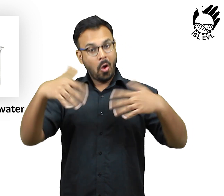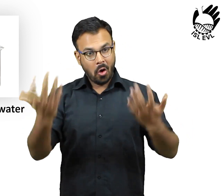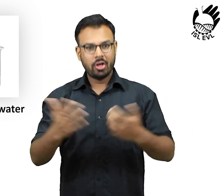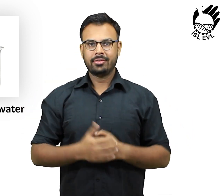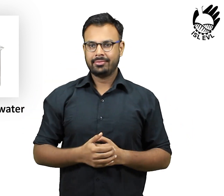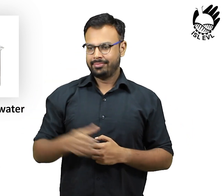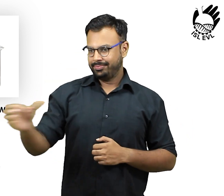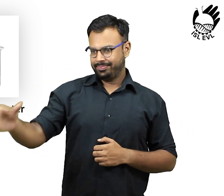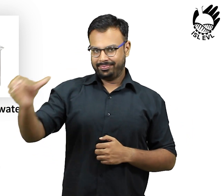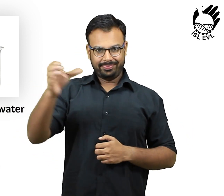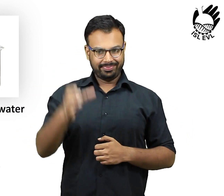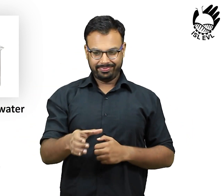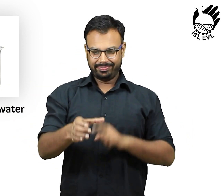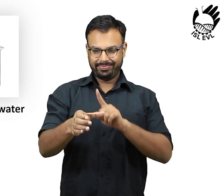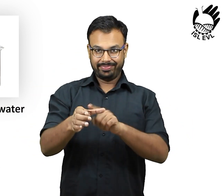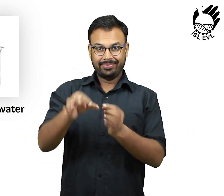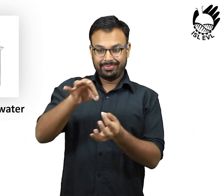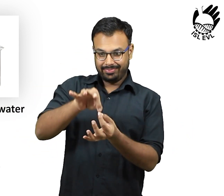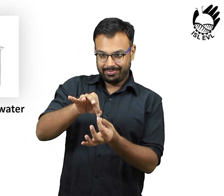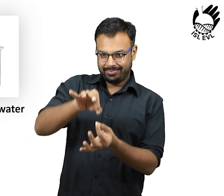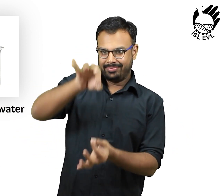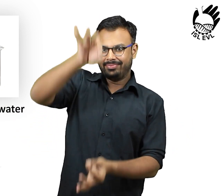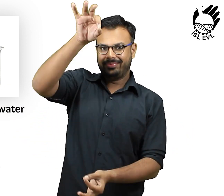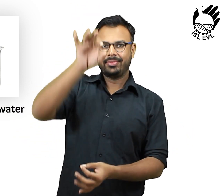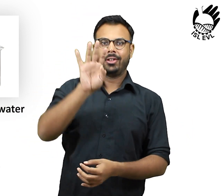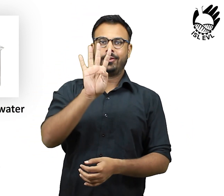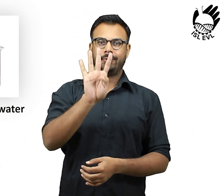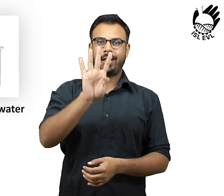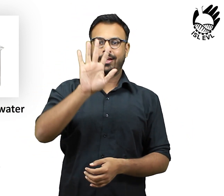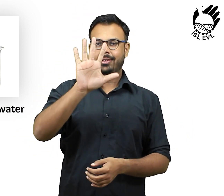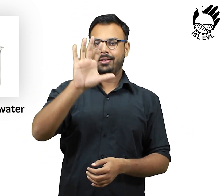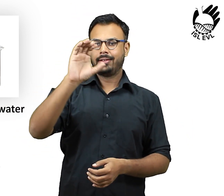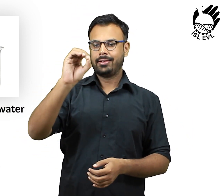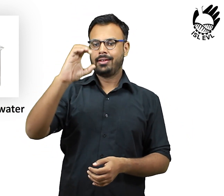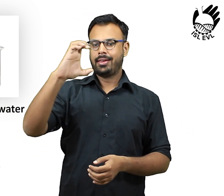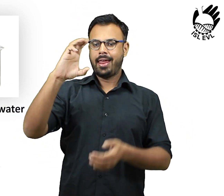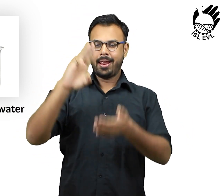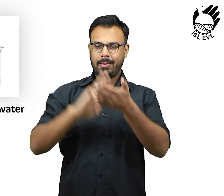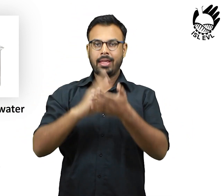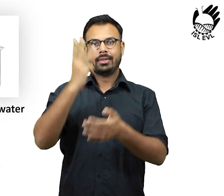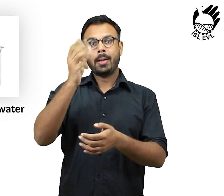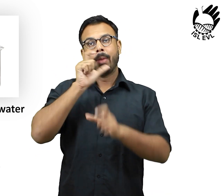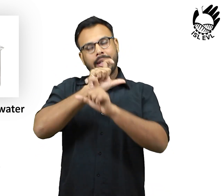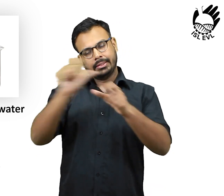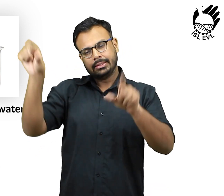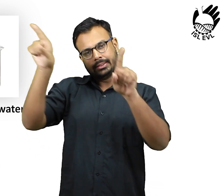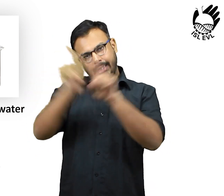Dissolve 2.7 grams of sodium metabisulfite